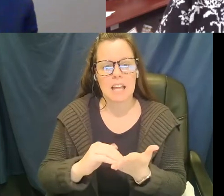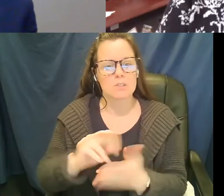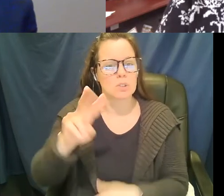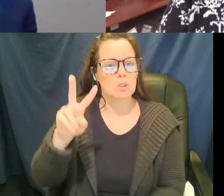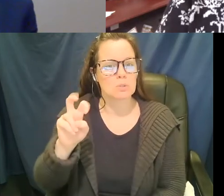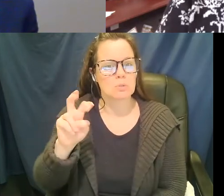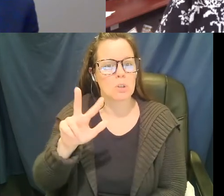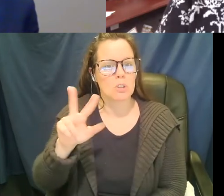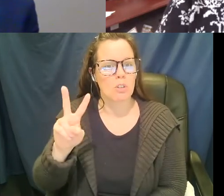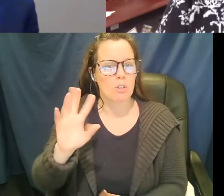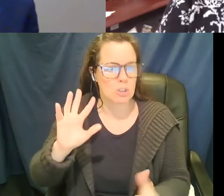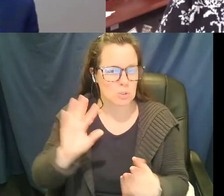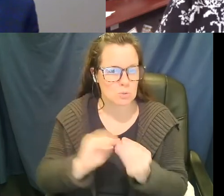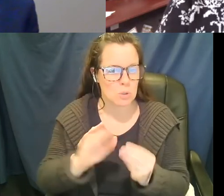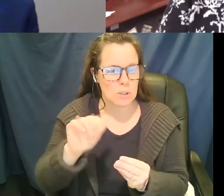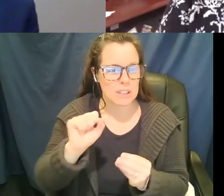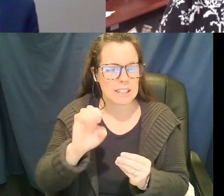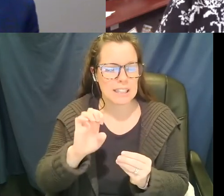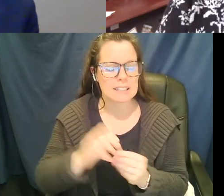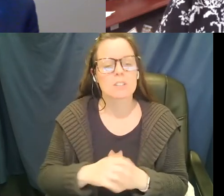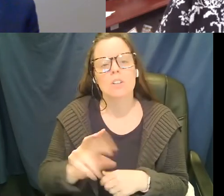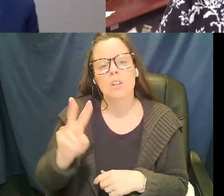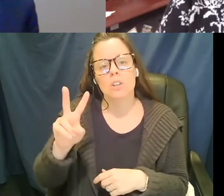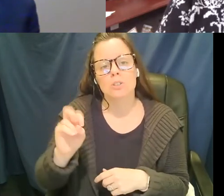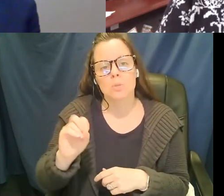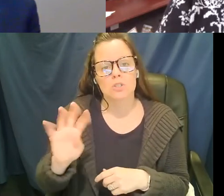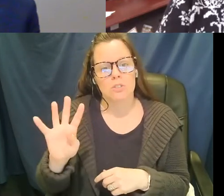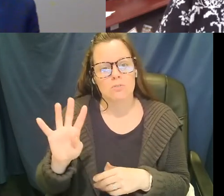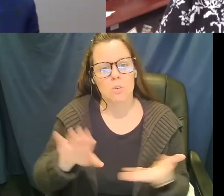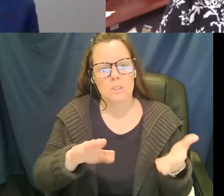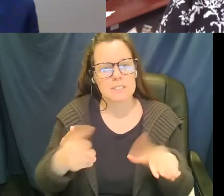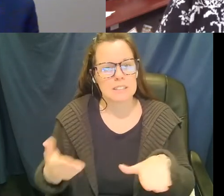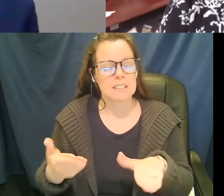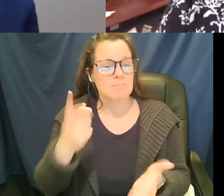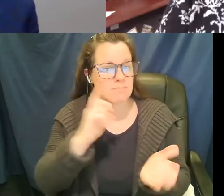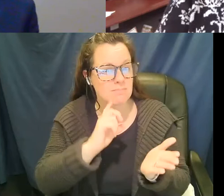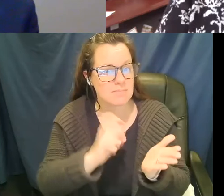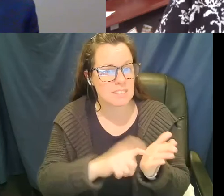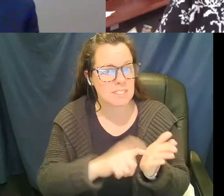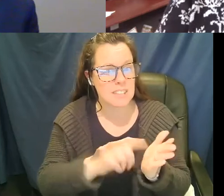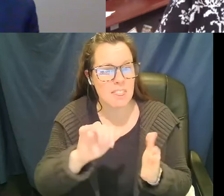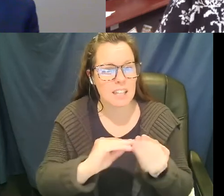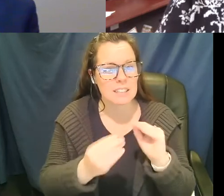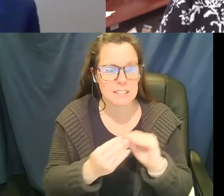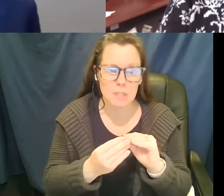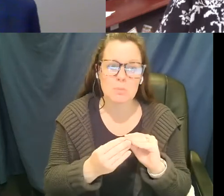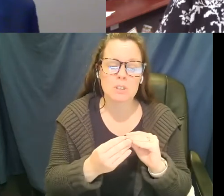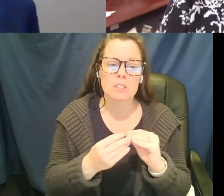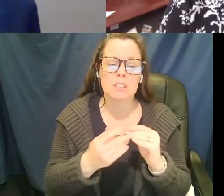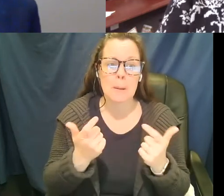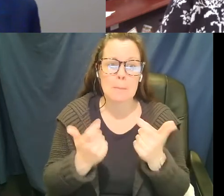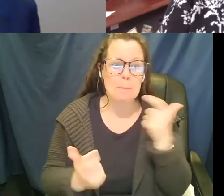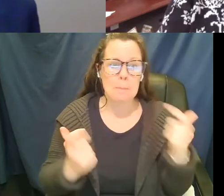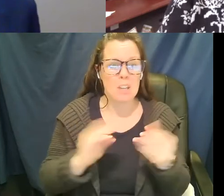18,232 cases and 204 deaths. You may note that that number is quite some number larger than we